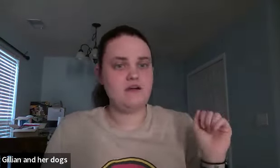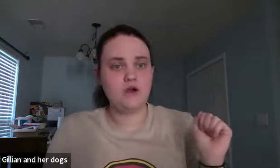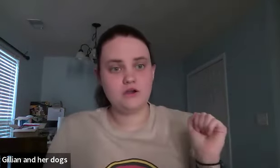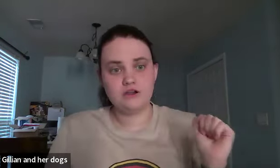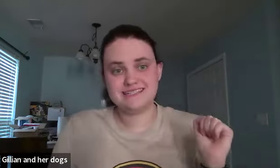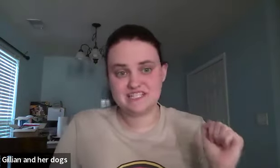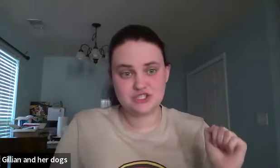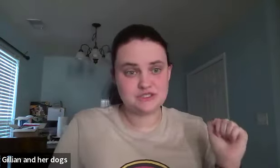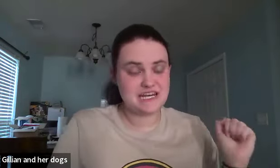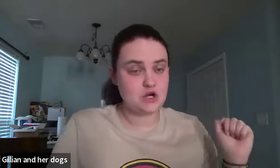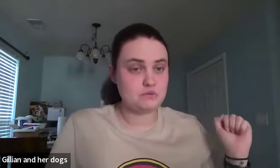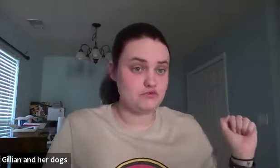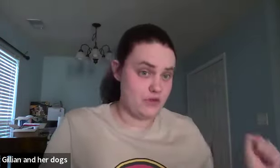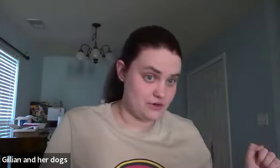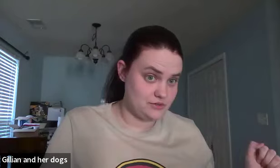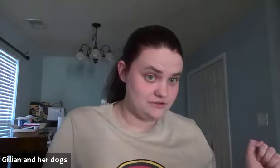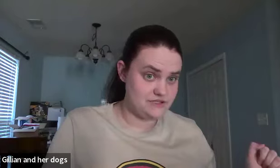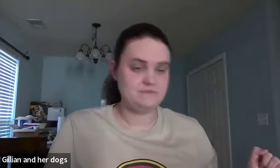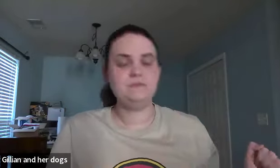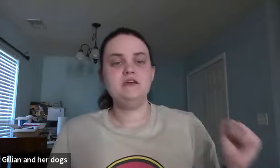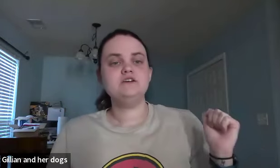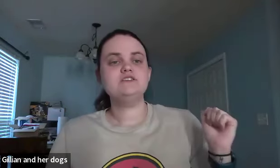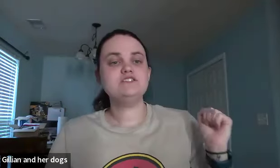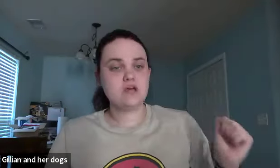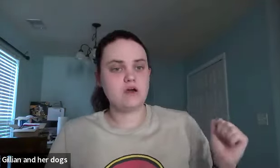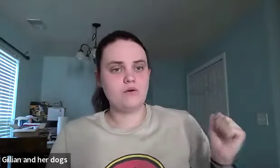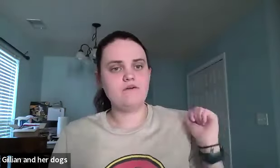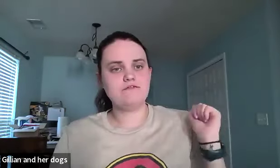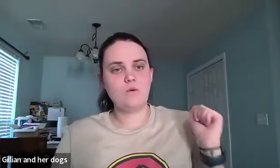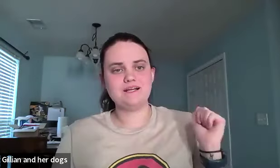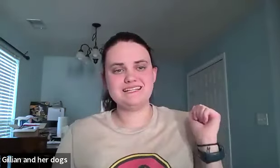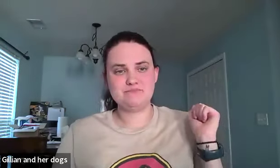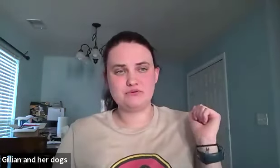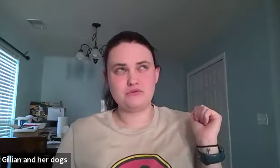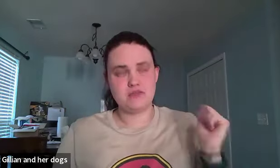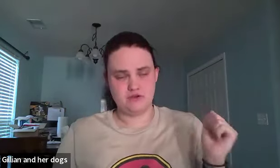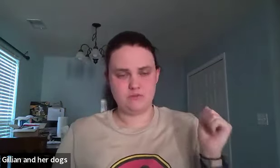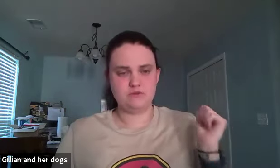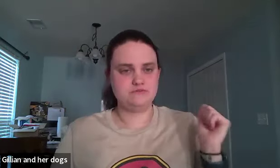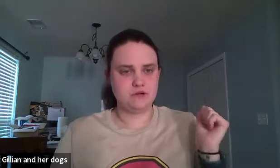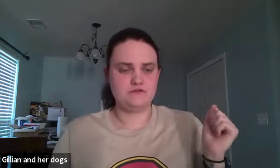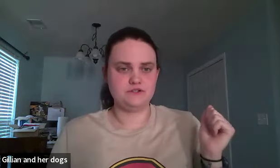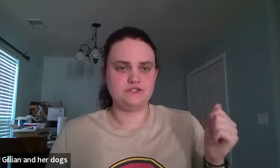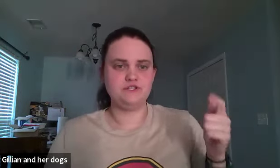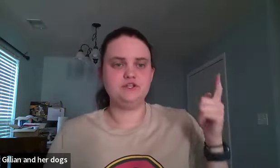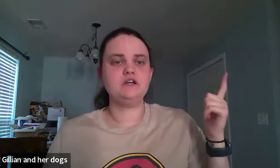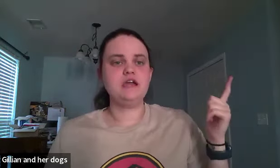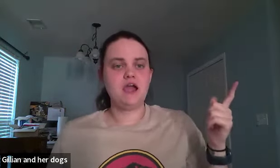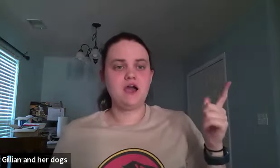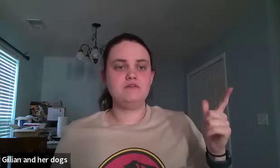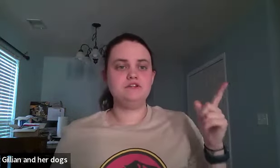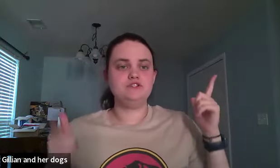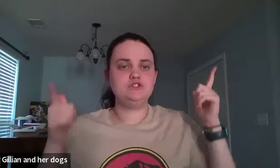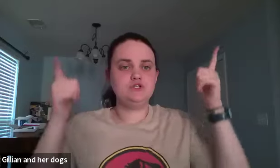have are our sisters and our brothers. So for brother, we'll do brother first. You're going to have